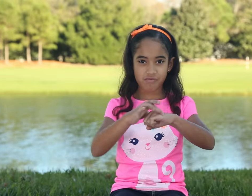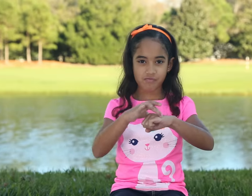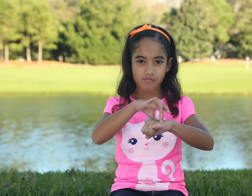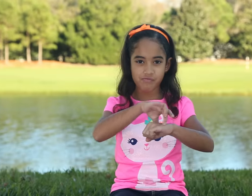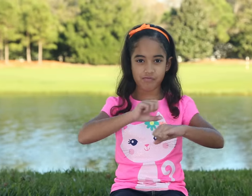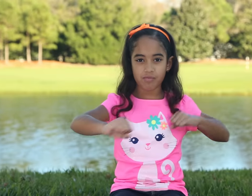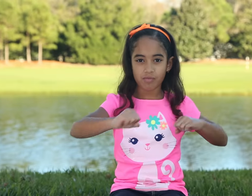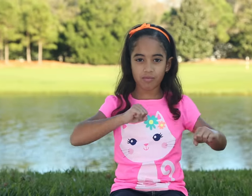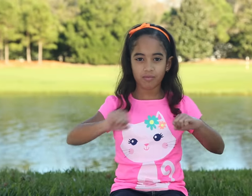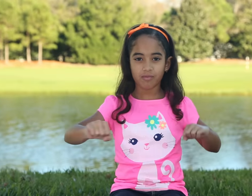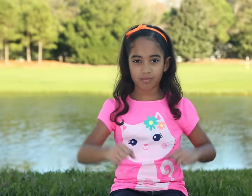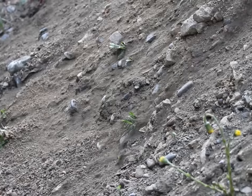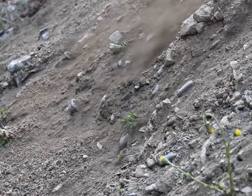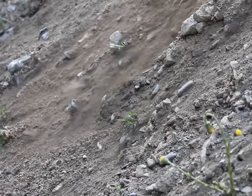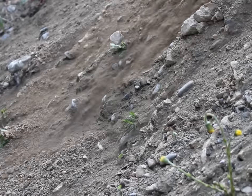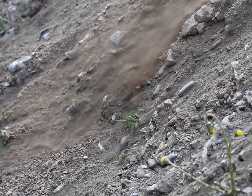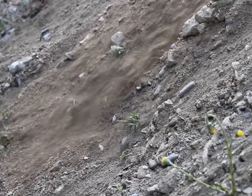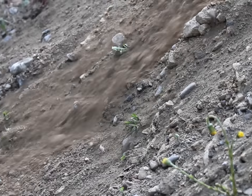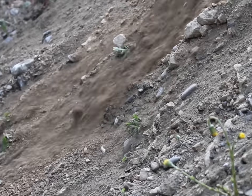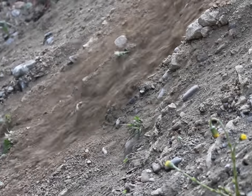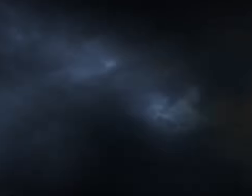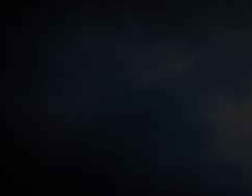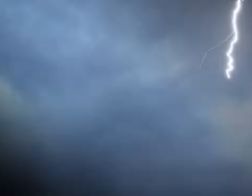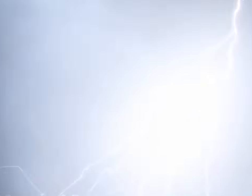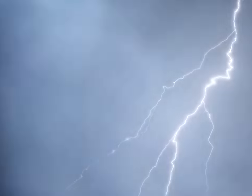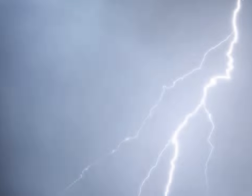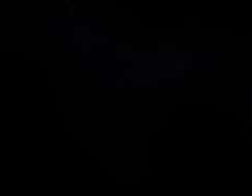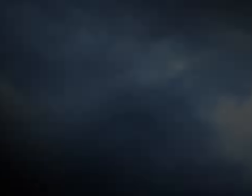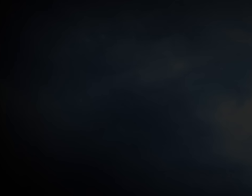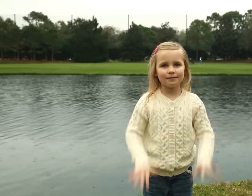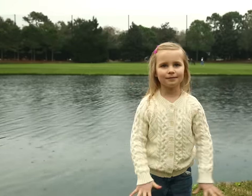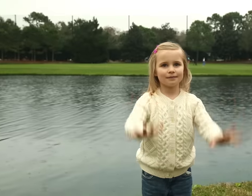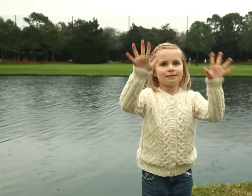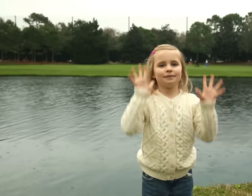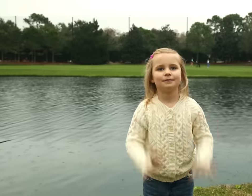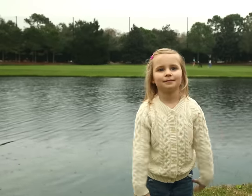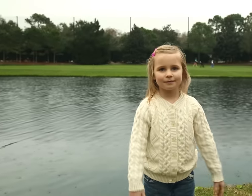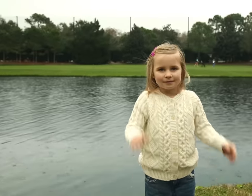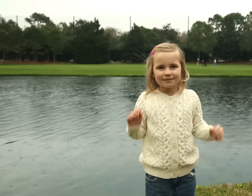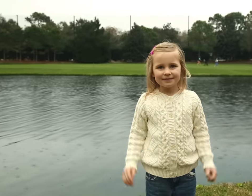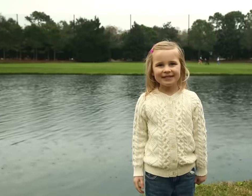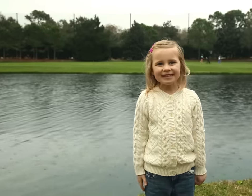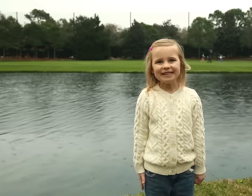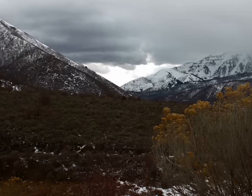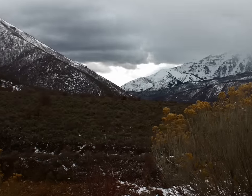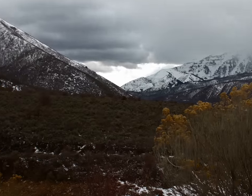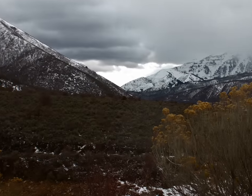Earthquakes shake and landslides slide Storms may come and waters rise Winds will blow the